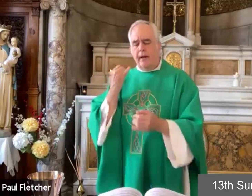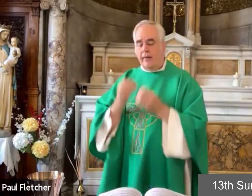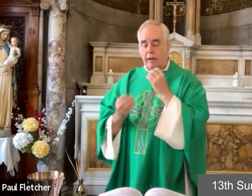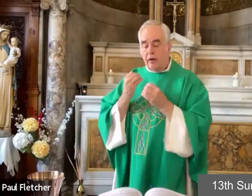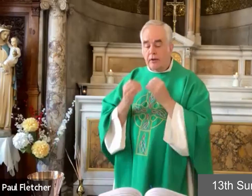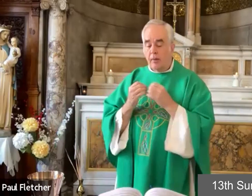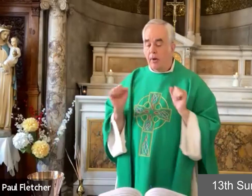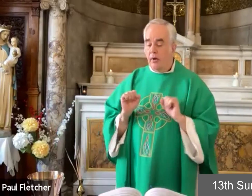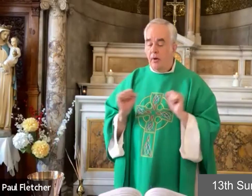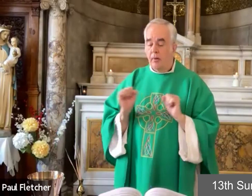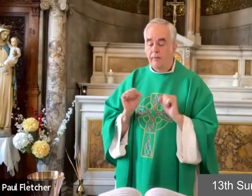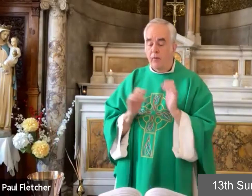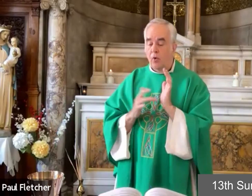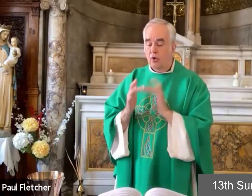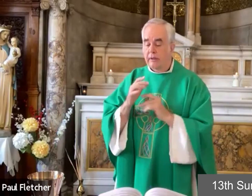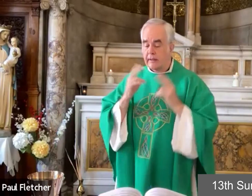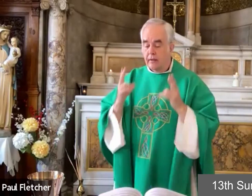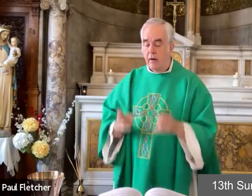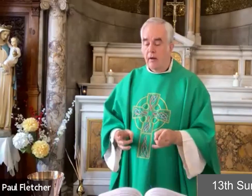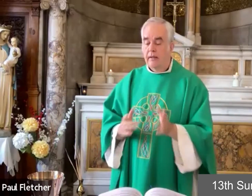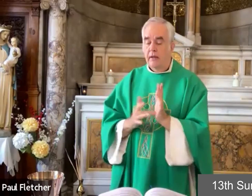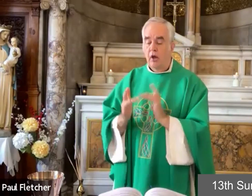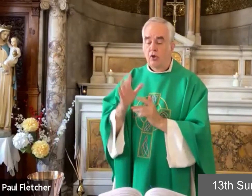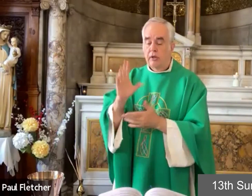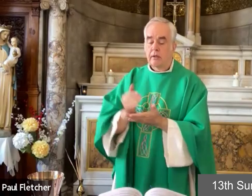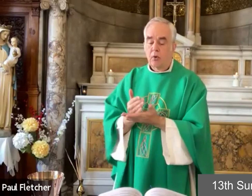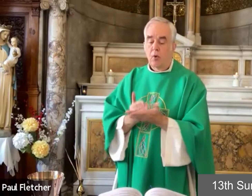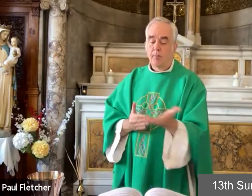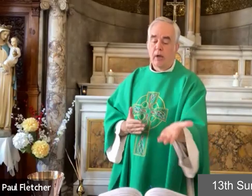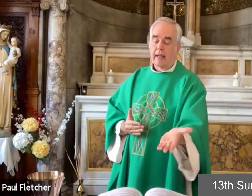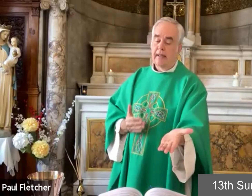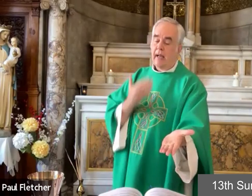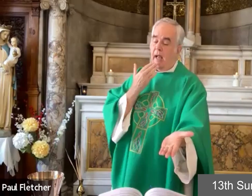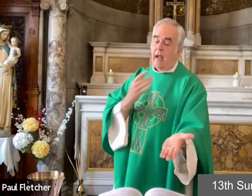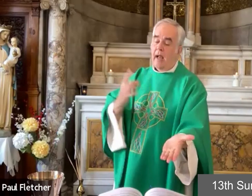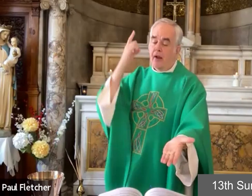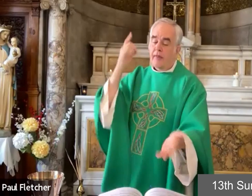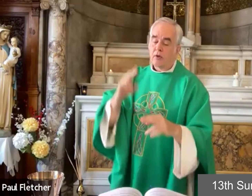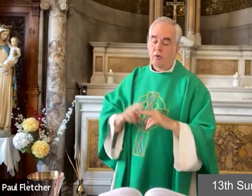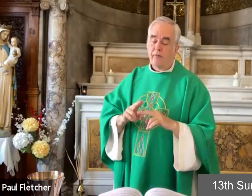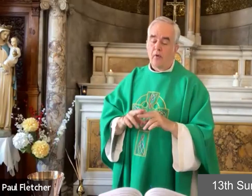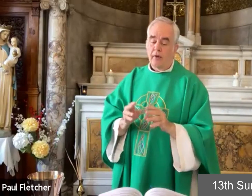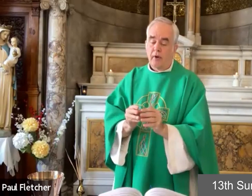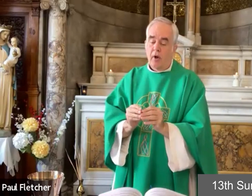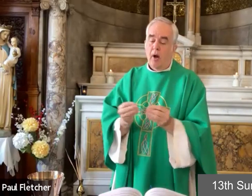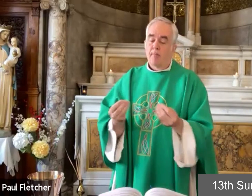At the Last Supper, before Jesus died, Jesus took bread. He thanked you, Father, brought